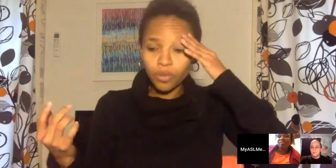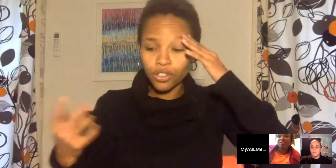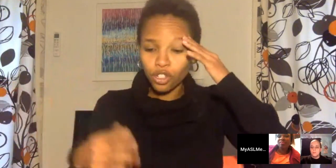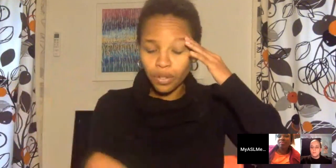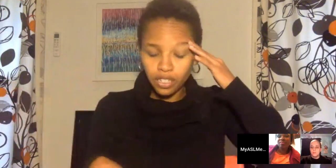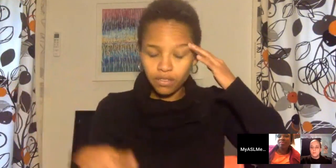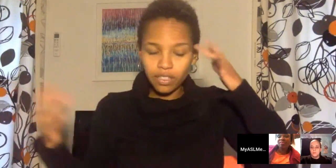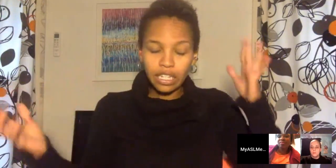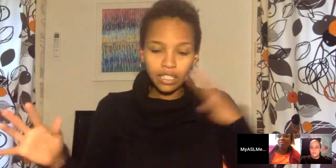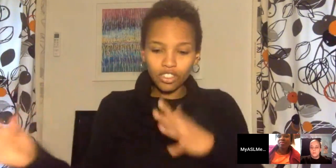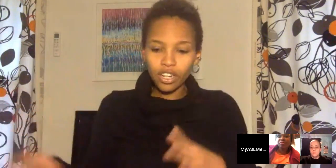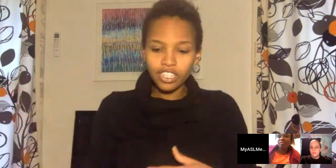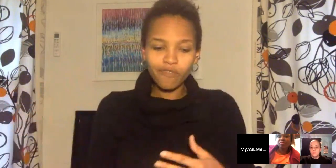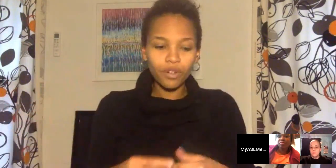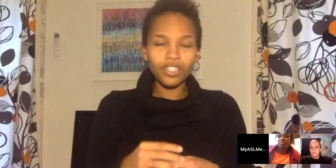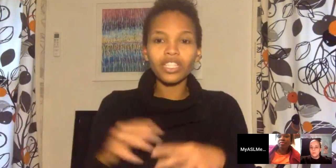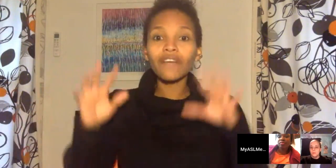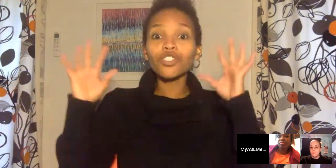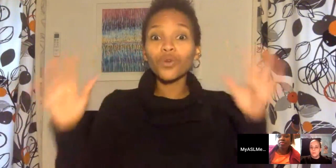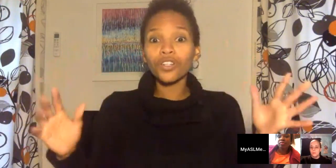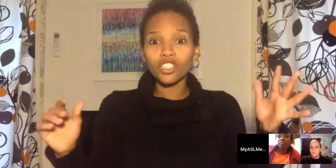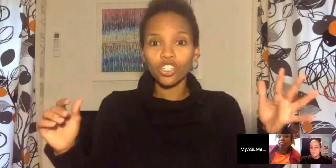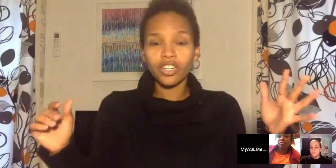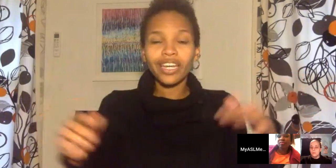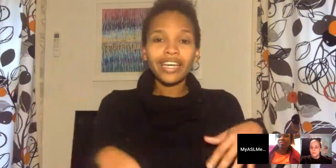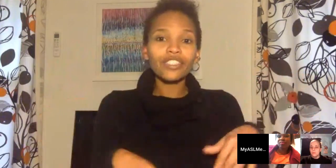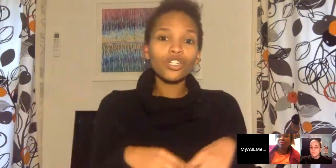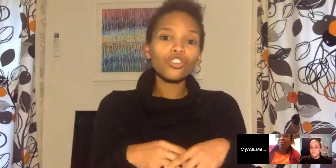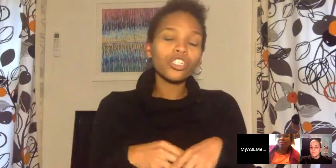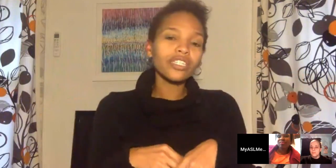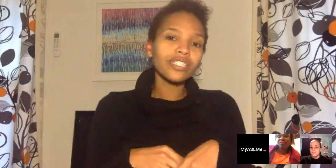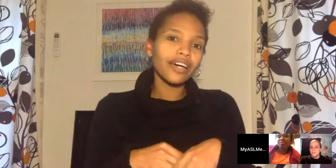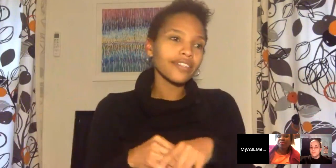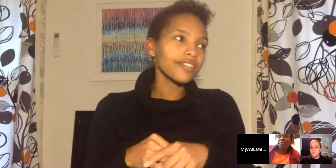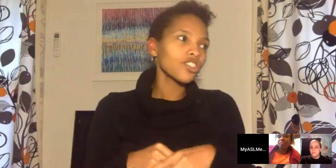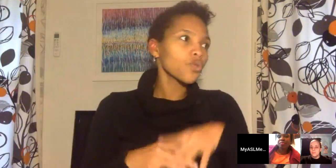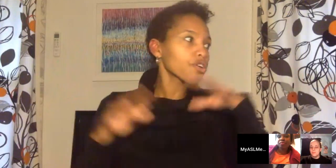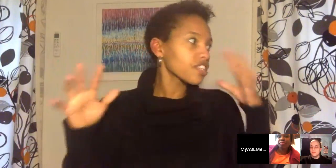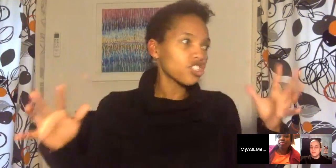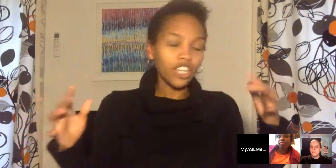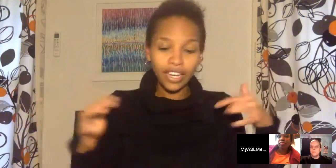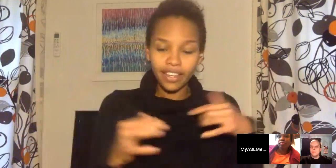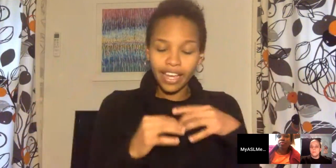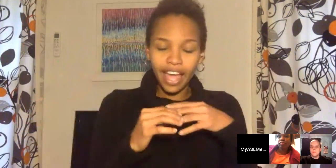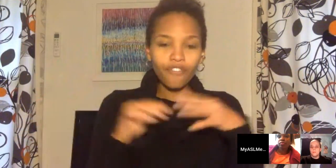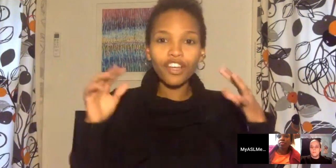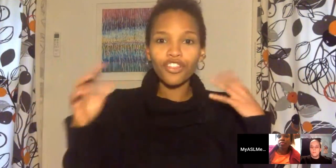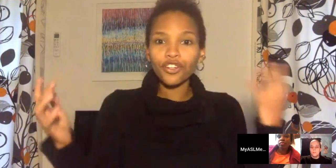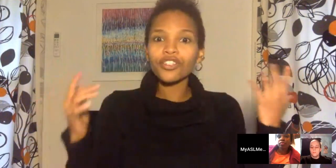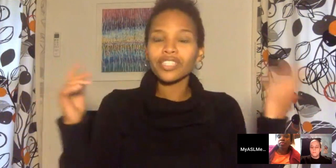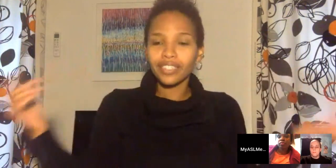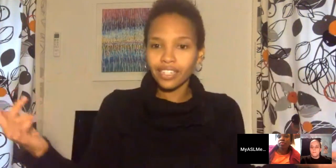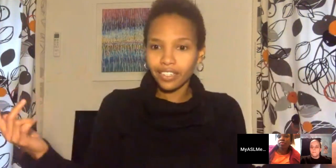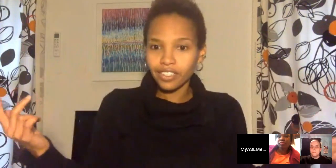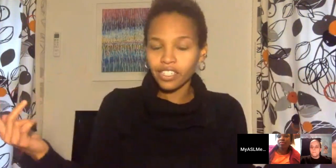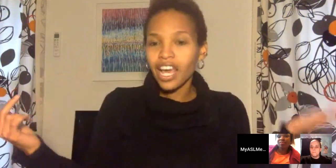too, but English, not a deaf person. Loves the word legit. And so she says the word legit in like every third sentence.